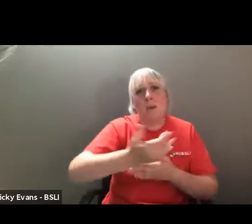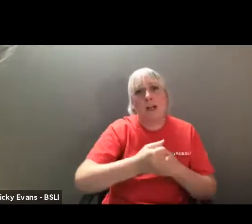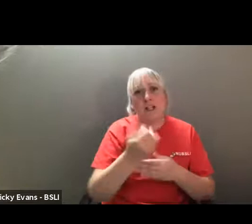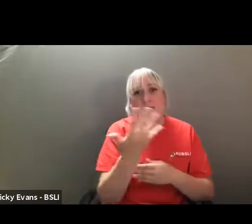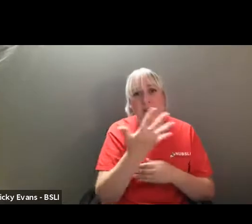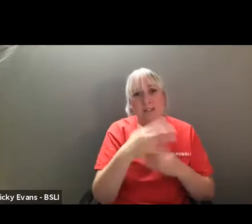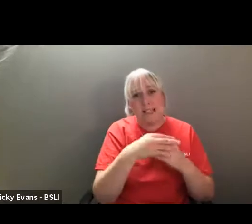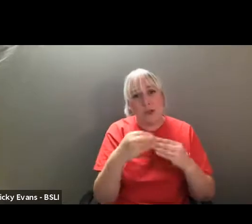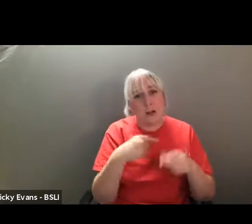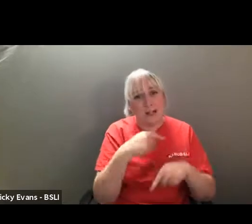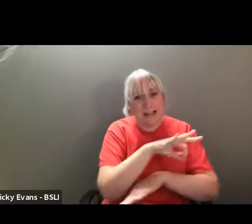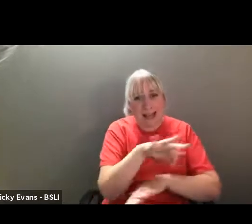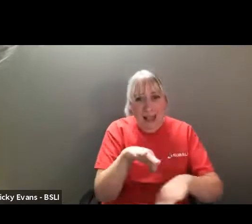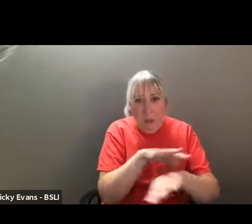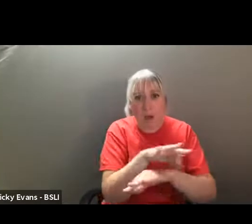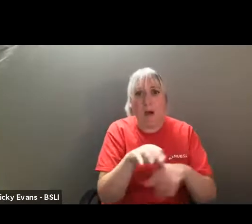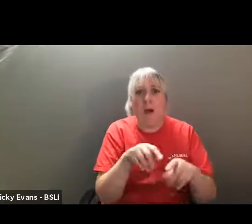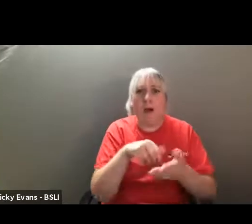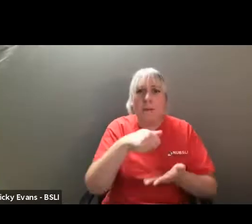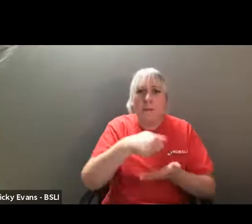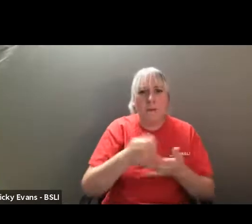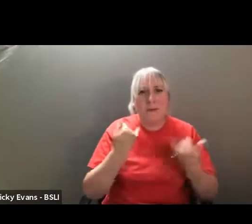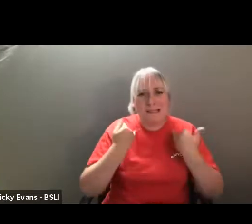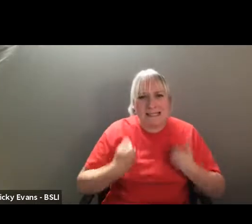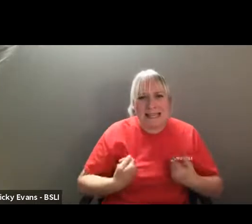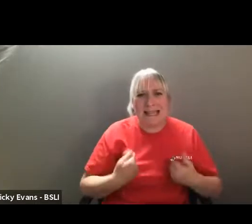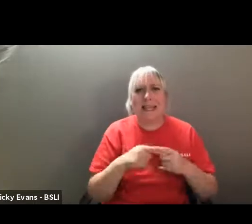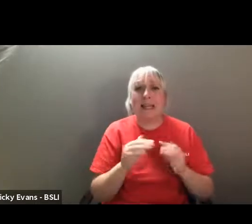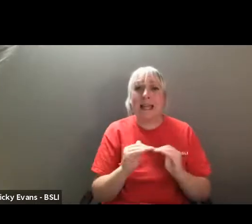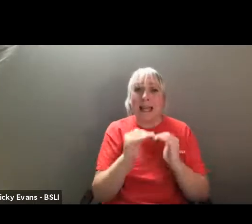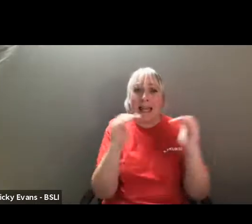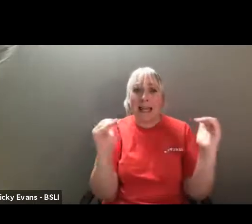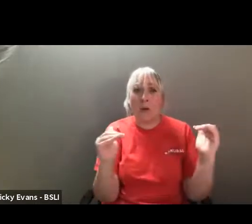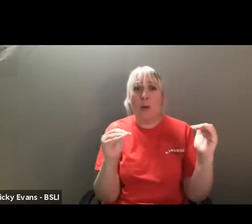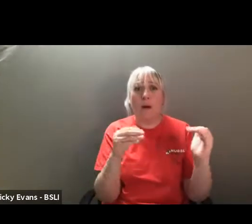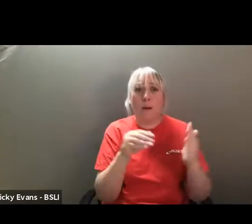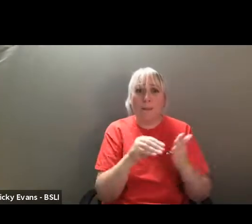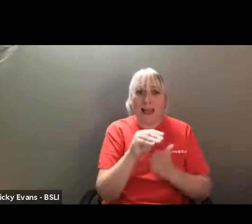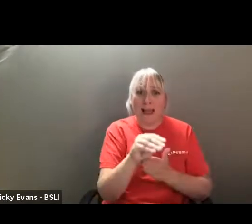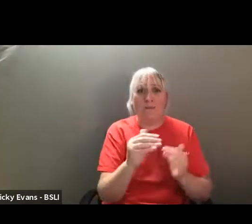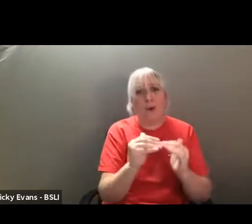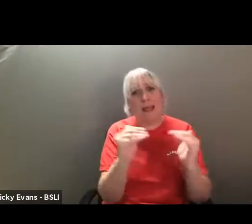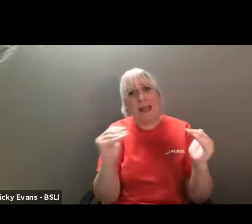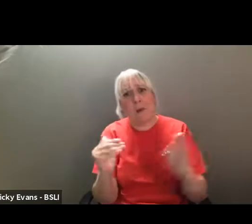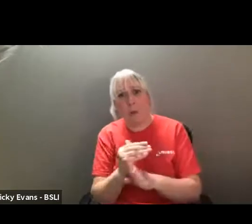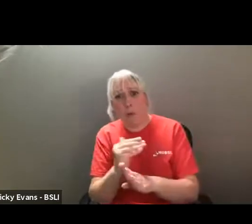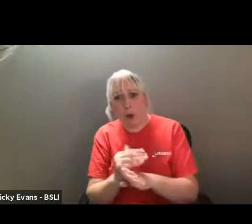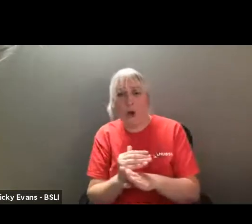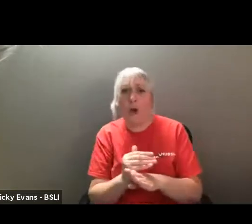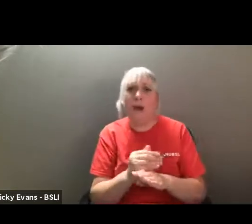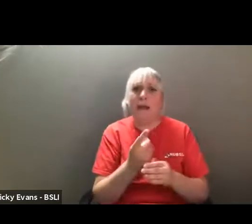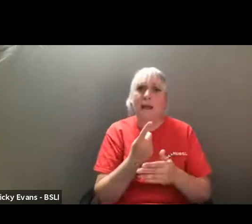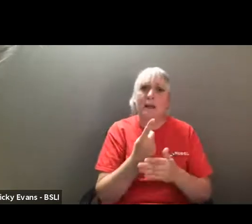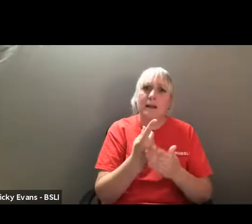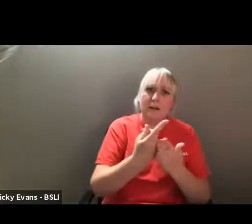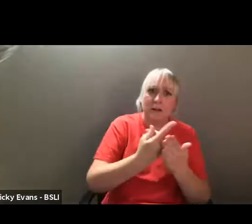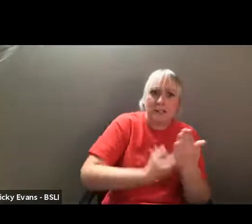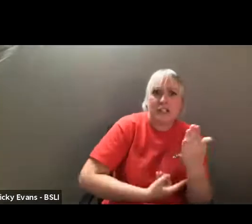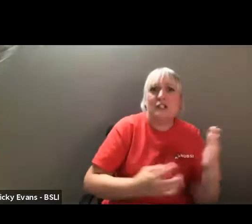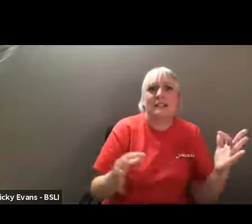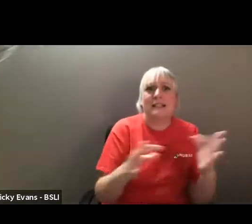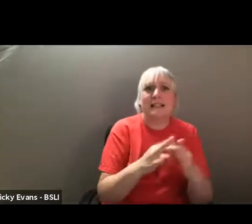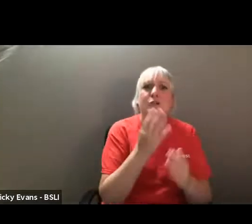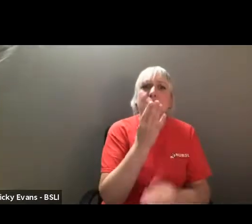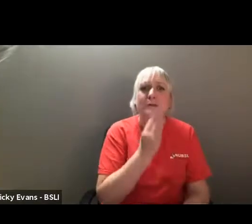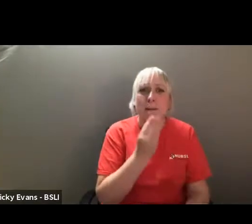in equal pay for equal work, to bring in protections for temp agency workers and so forth. And there